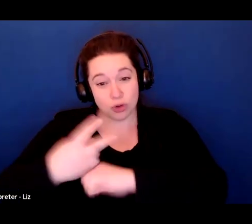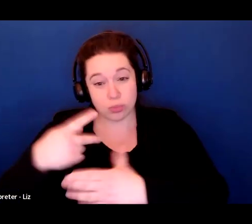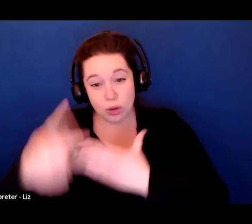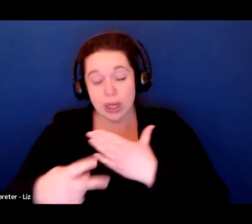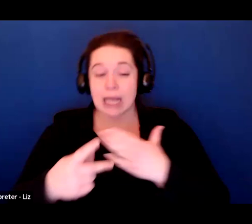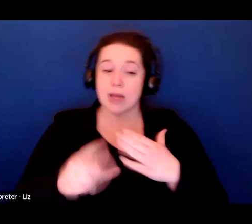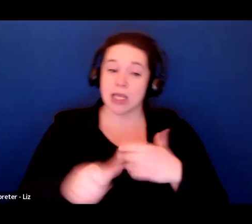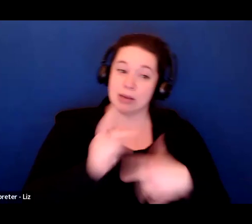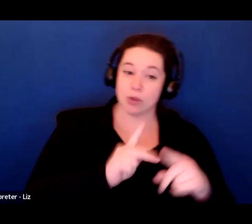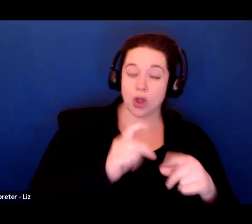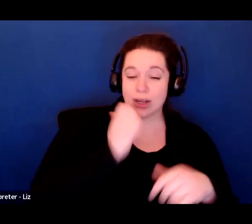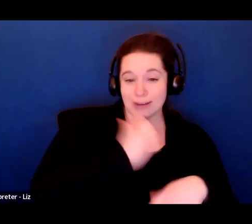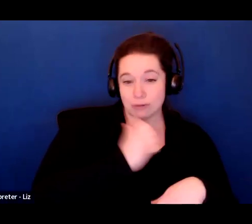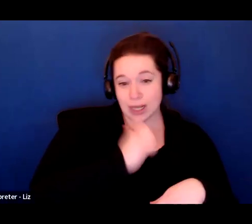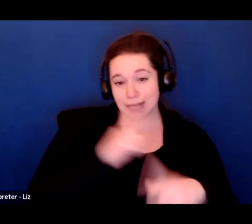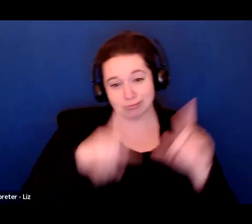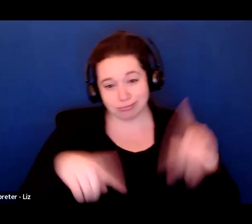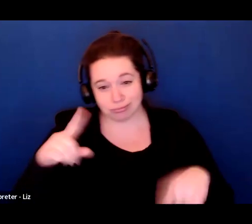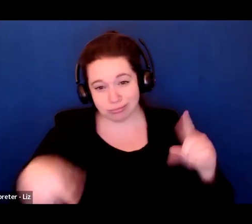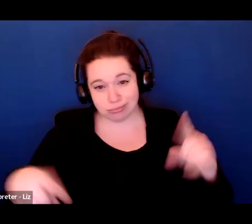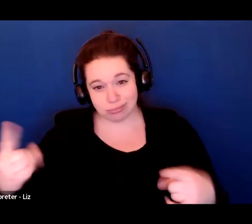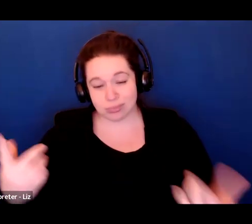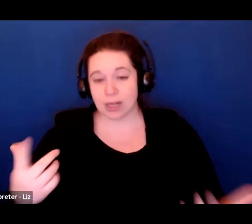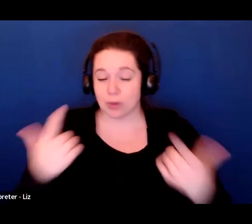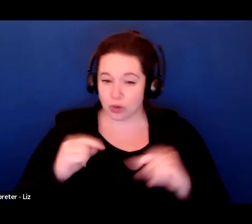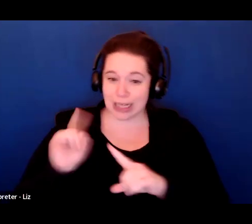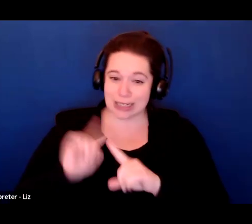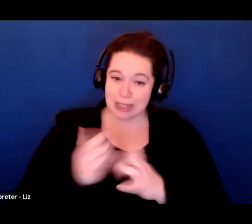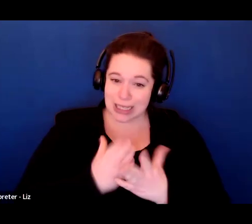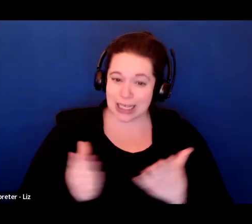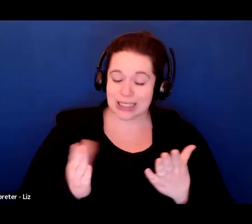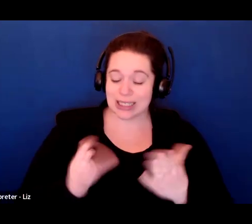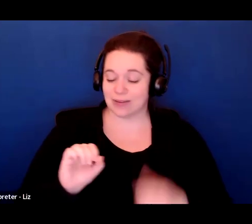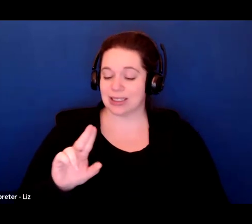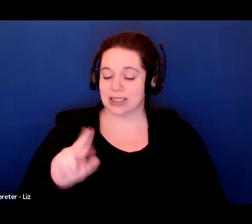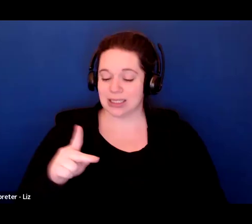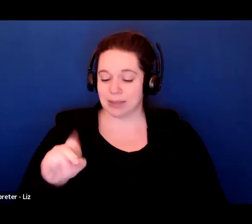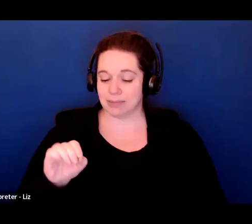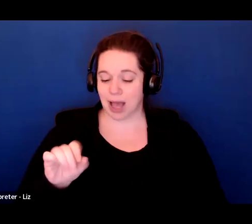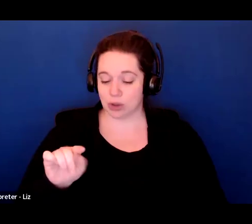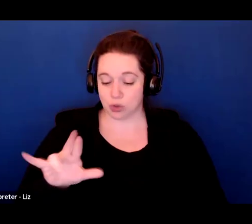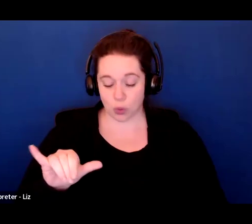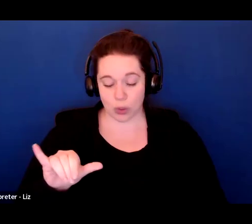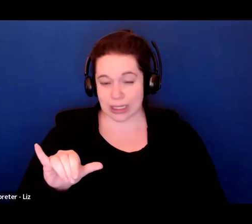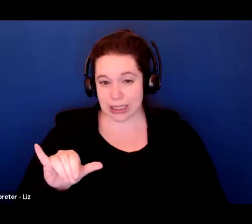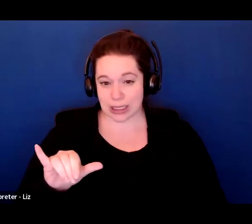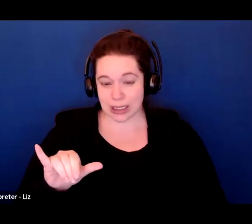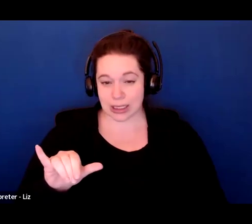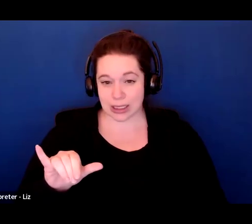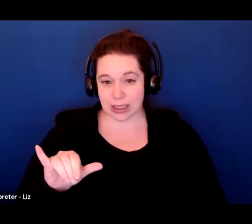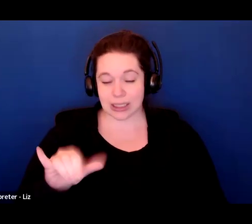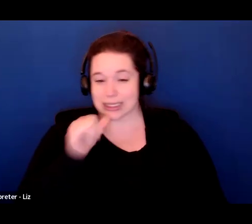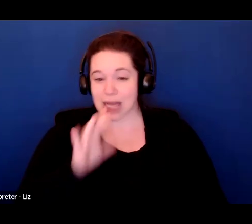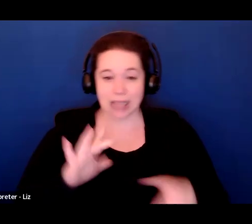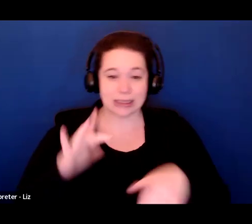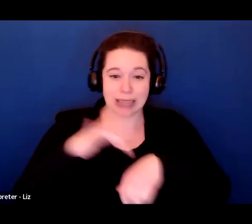daily. And you might want to try some of the things if the suppository is not up against the bowel